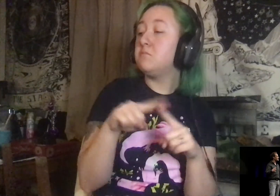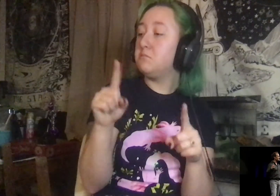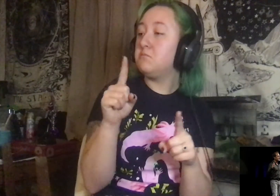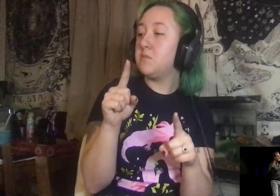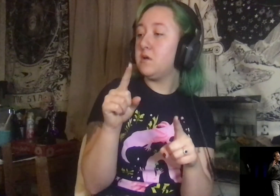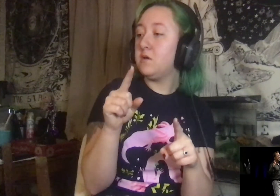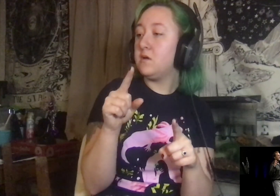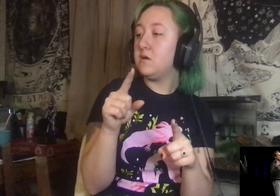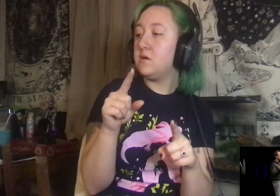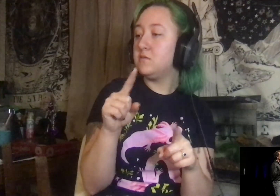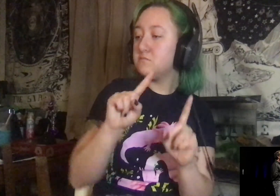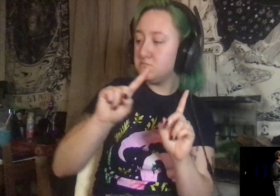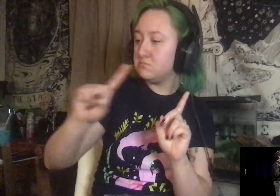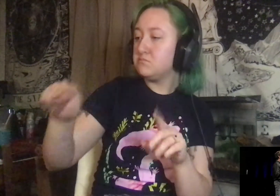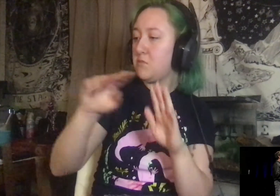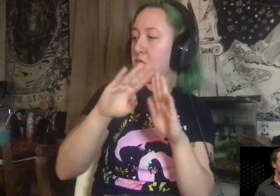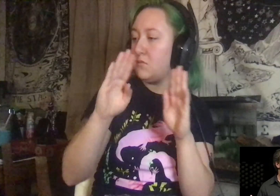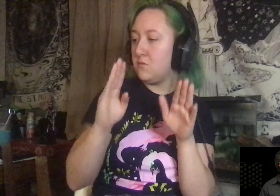create this